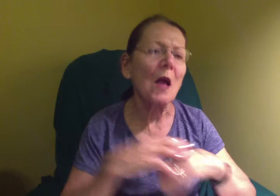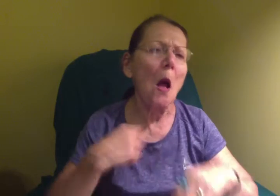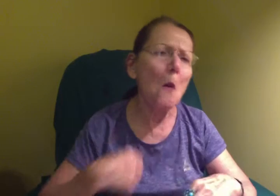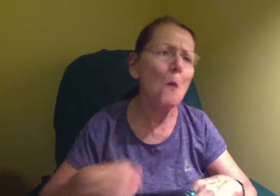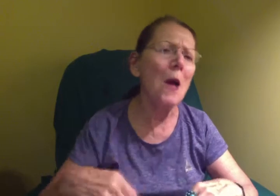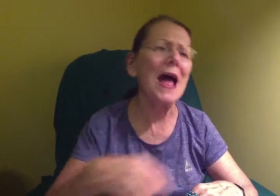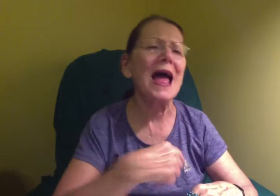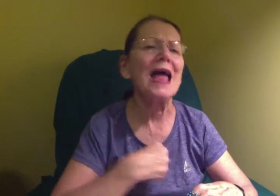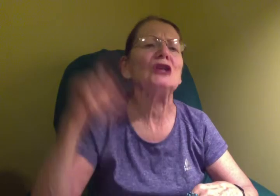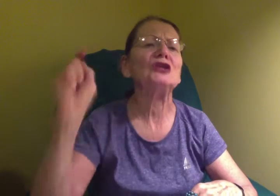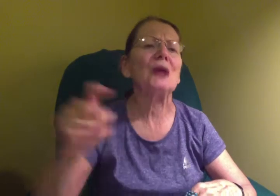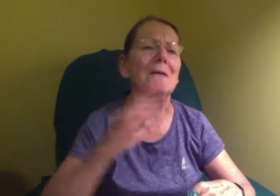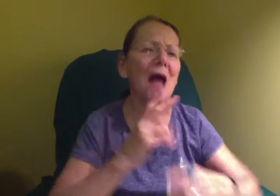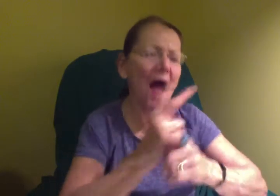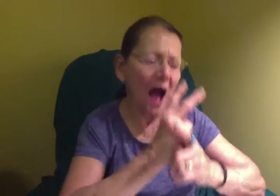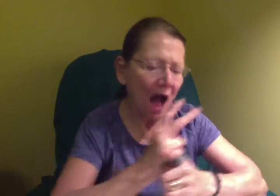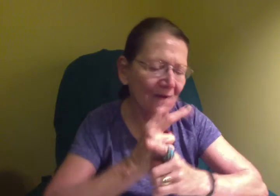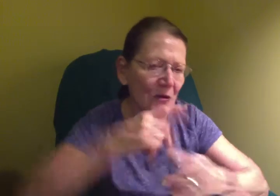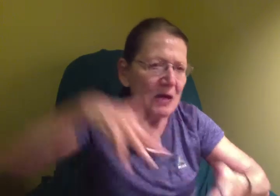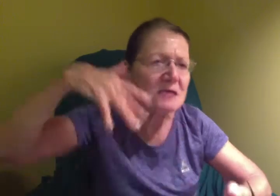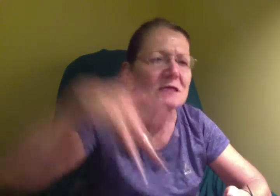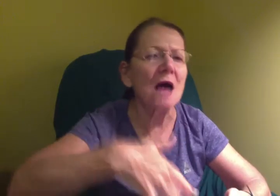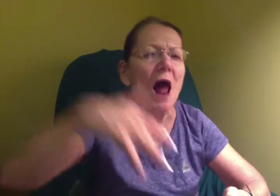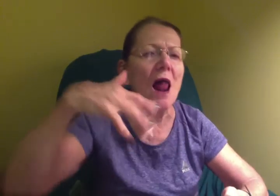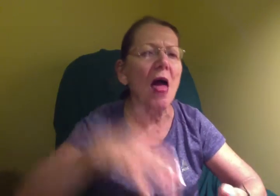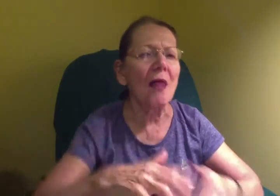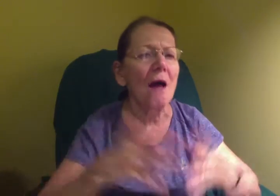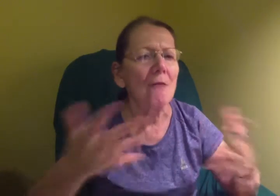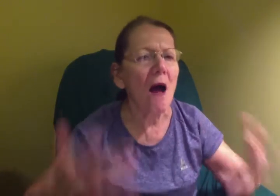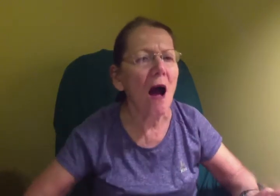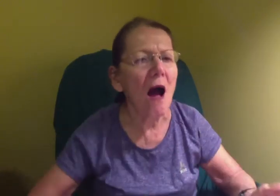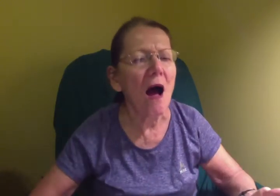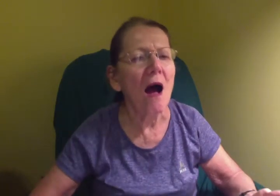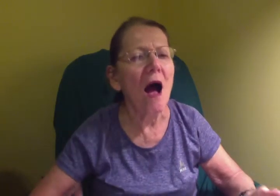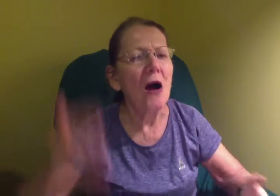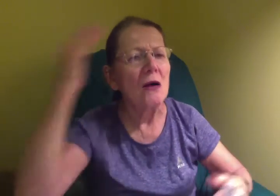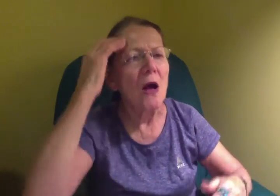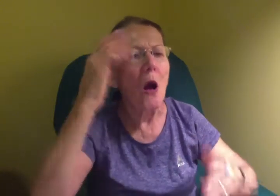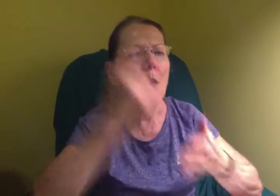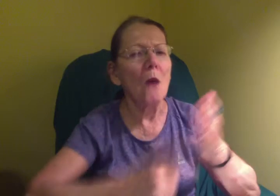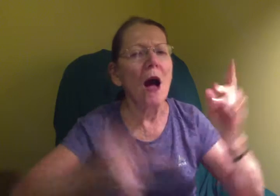Let's. I'm ready. I'm